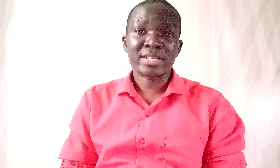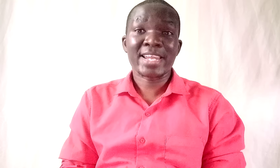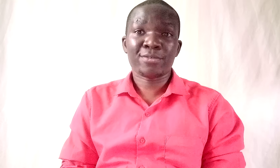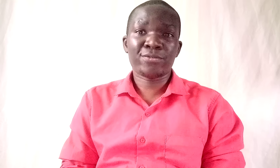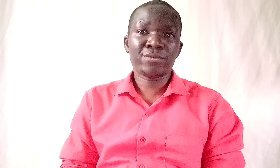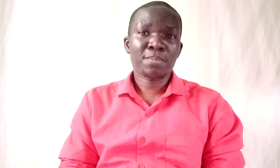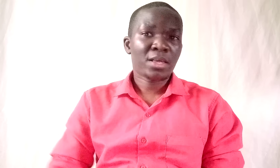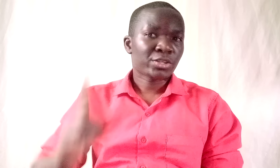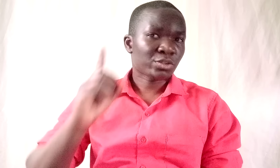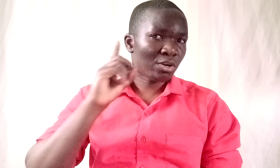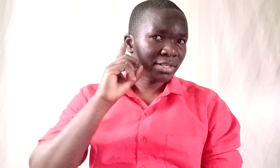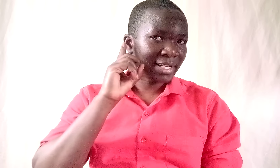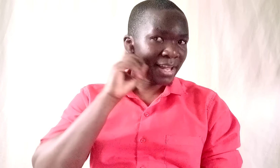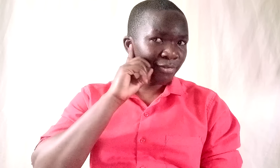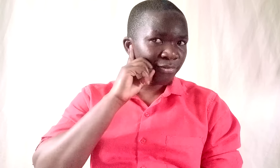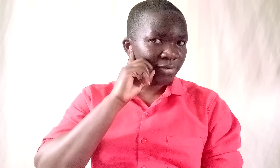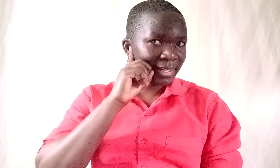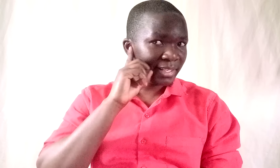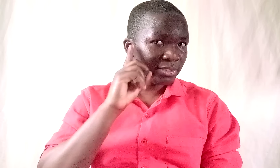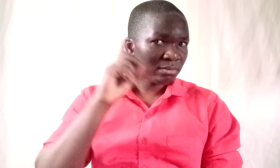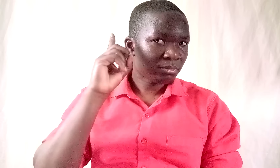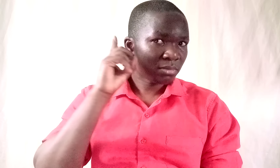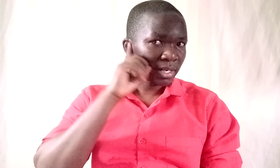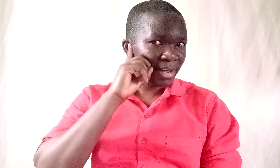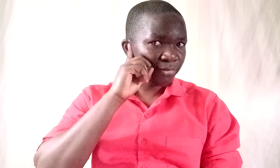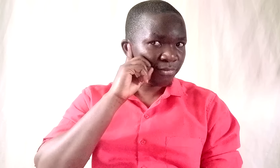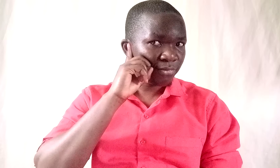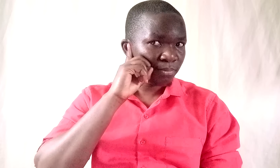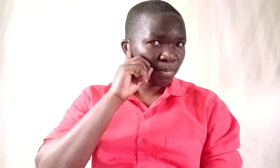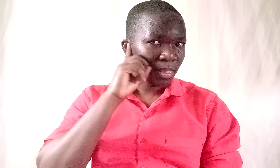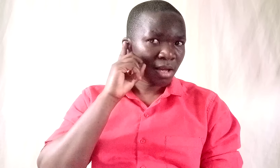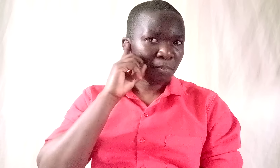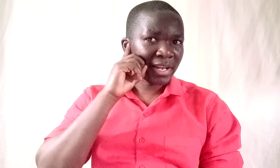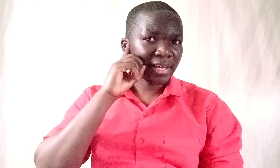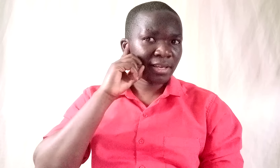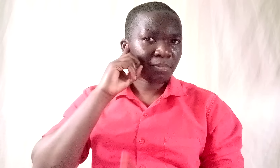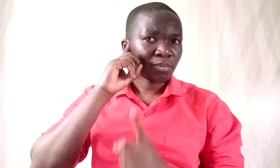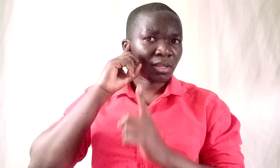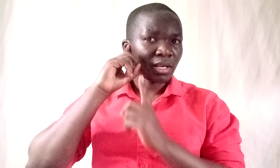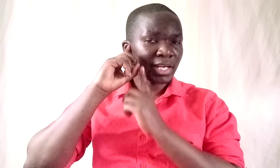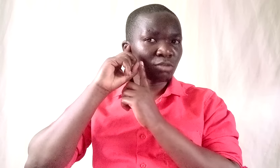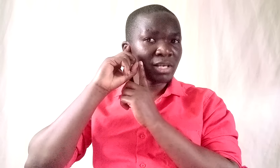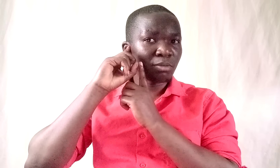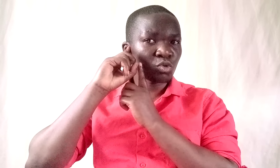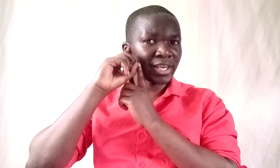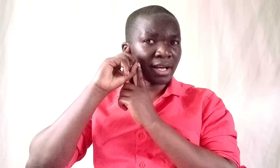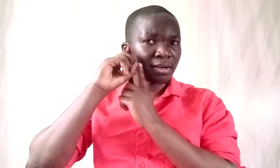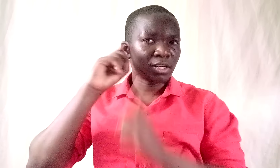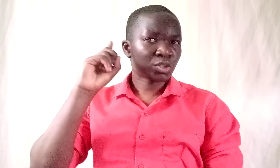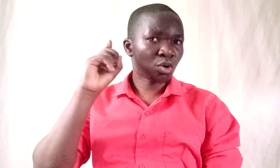deaf. So the deaf like this, deaf, meaning he cannot be able to hear. So